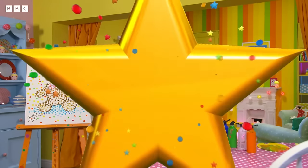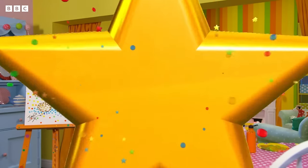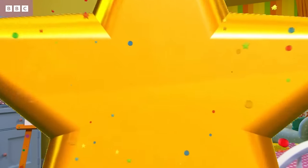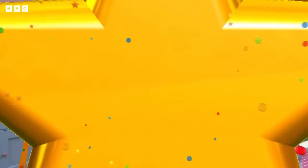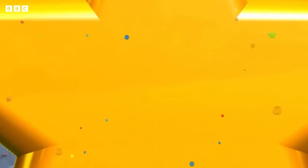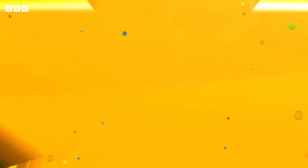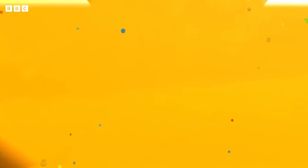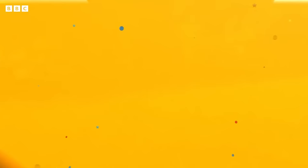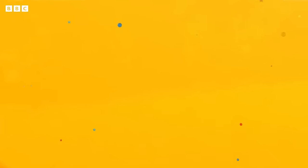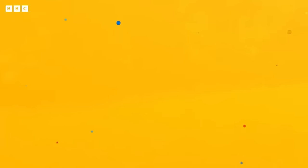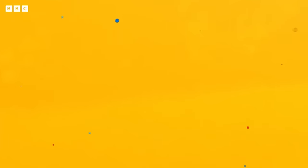shining stars.